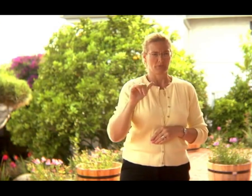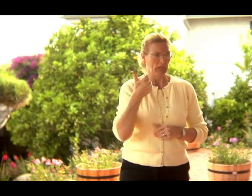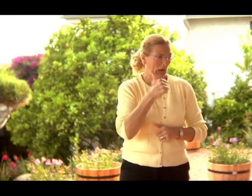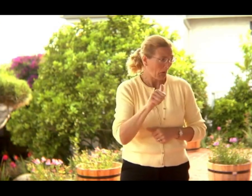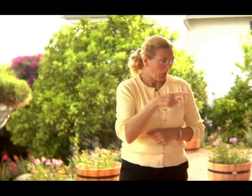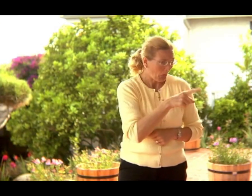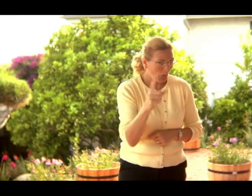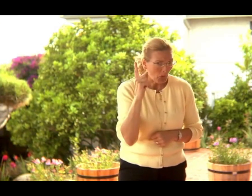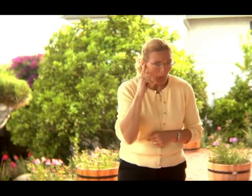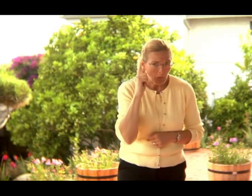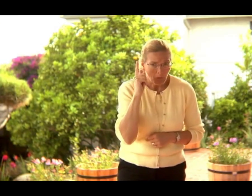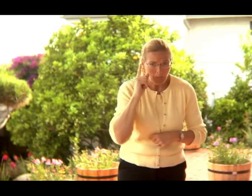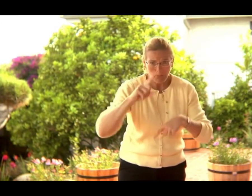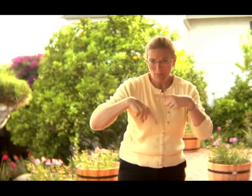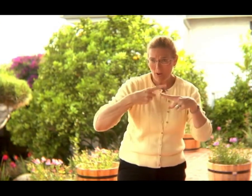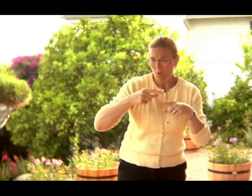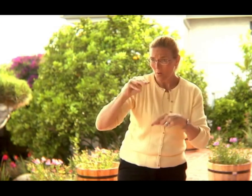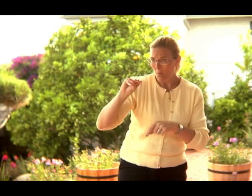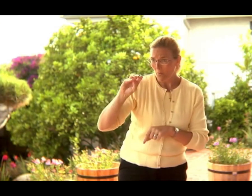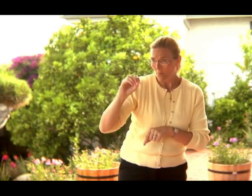of you heard about Mohs surgery?